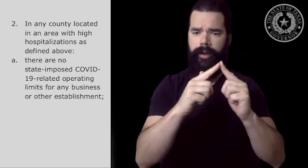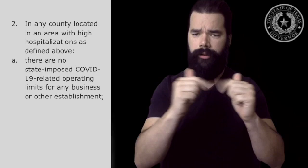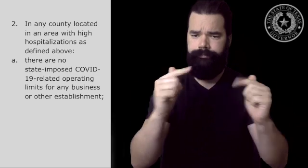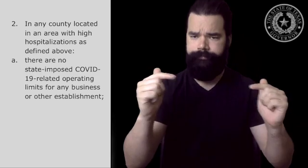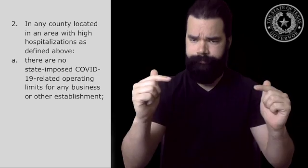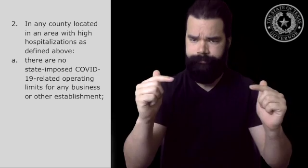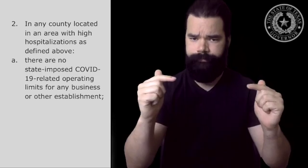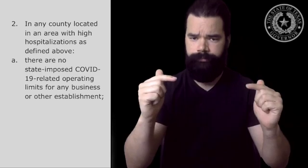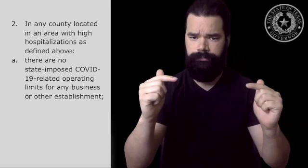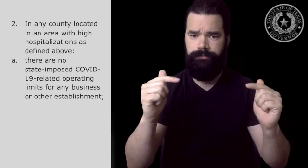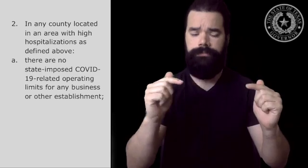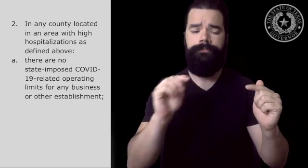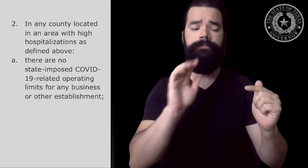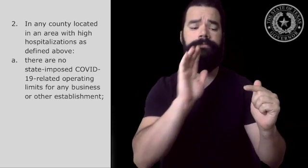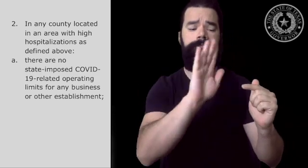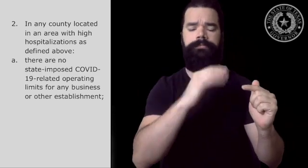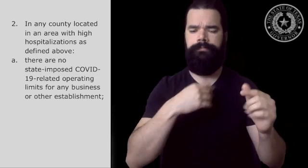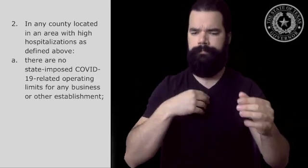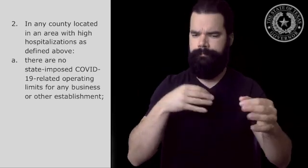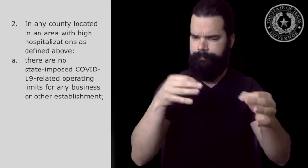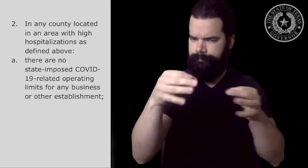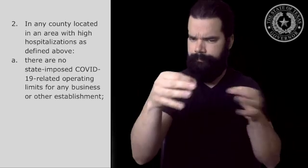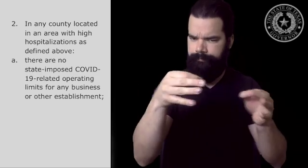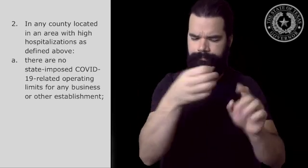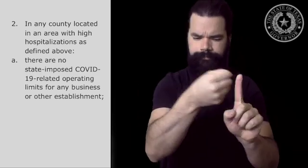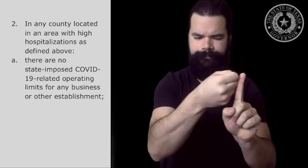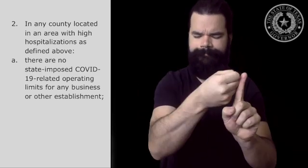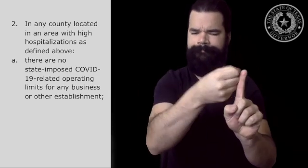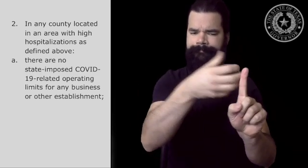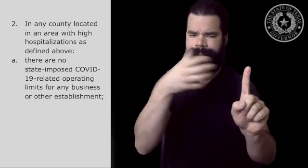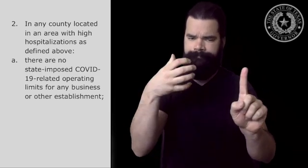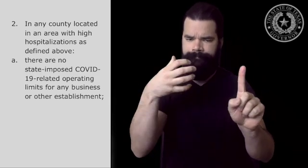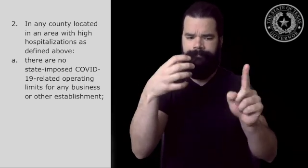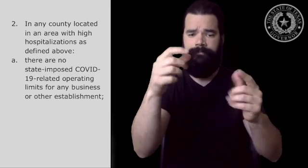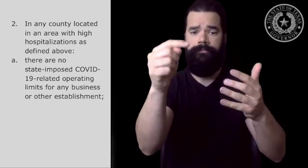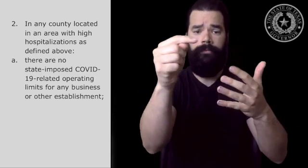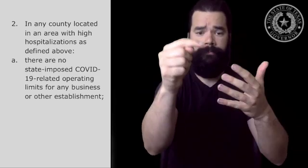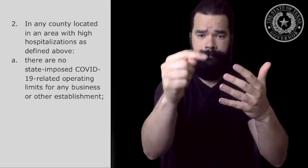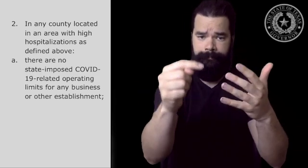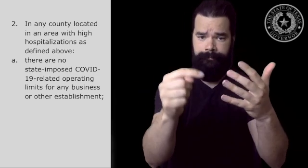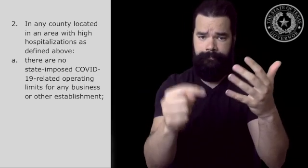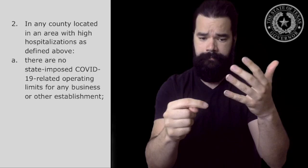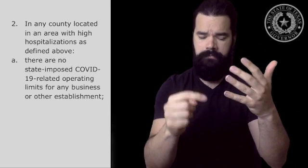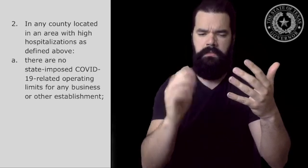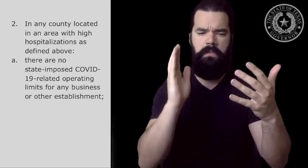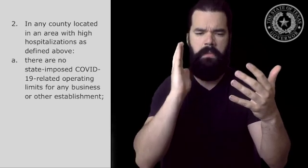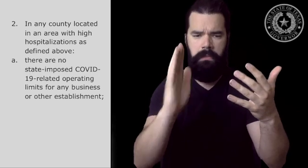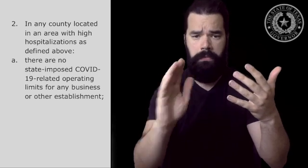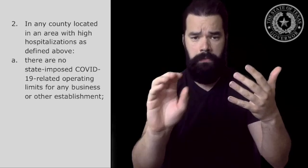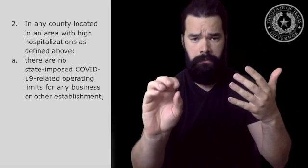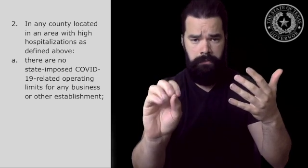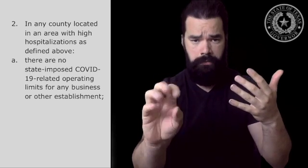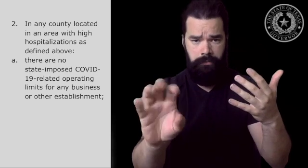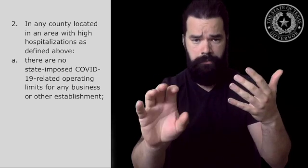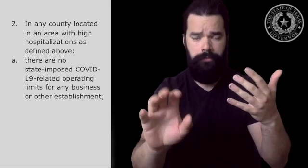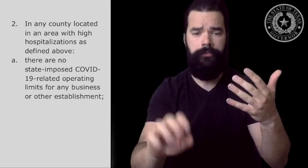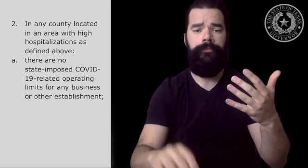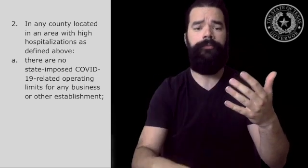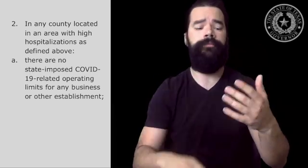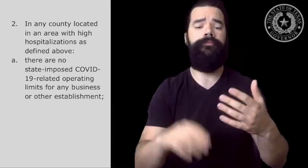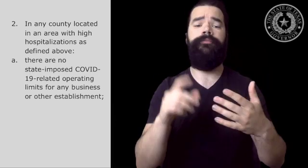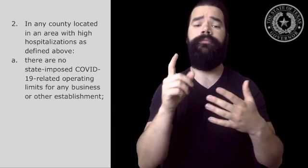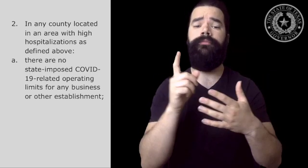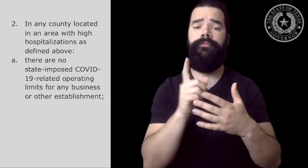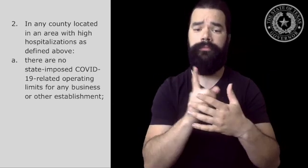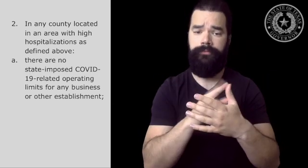There are no state-imposed COVID-19 related operating limits for any business or other